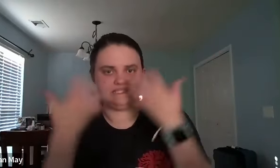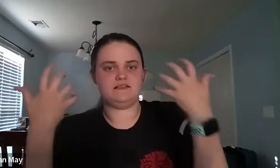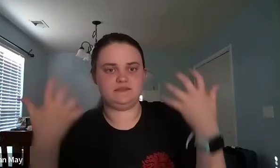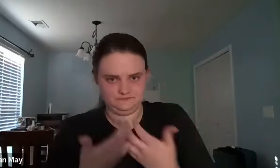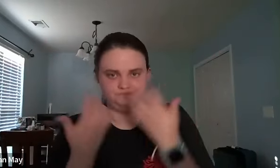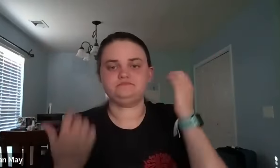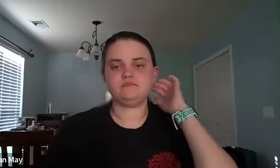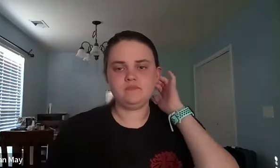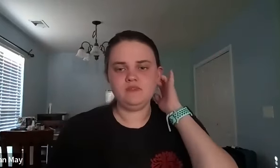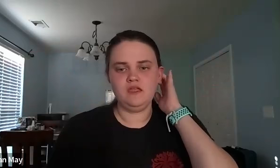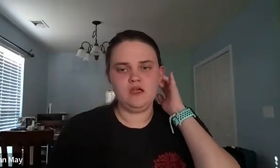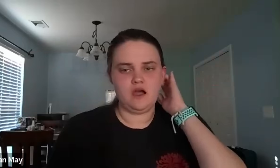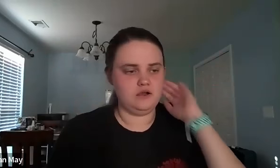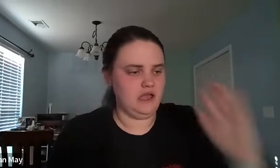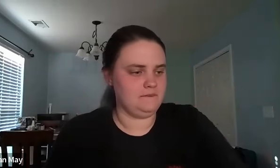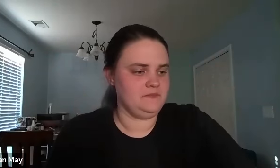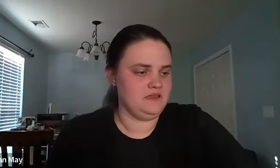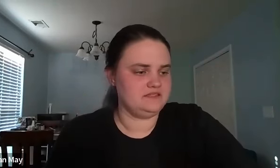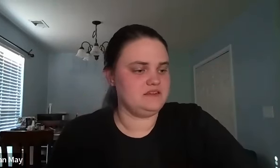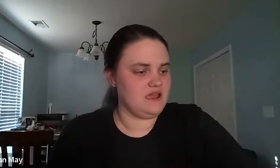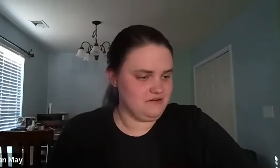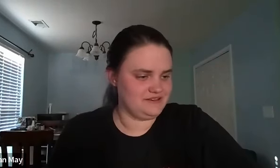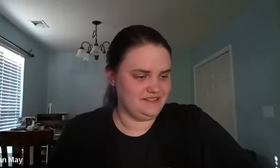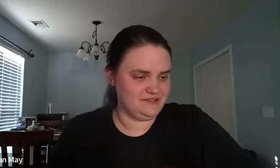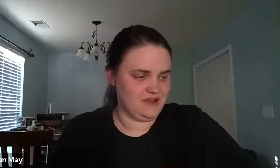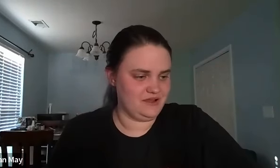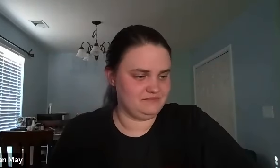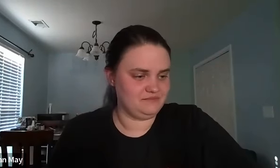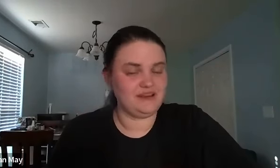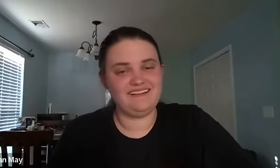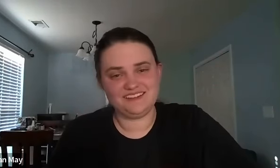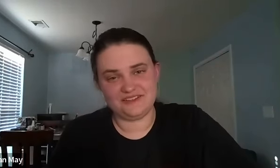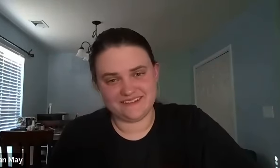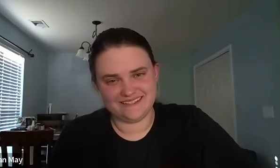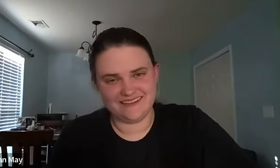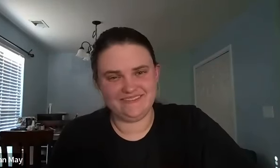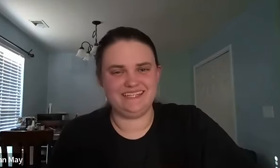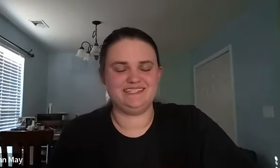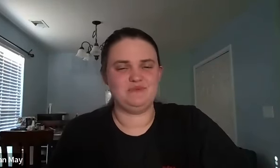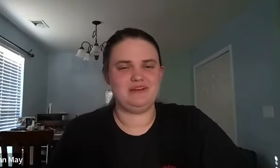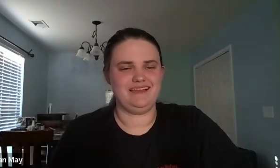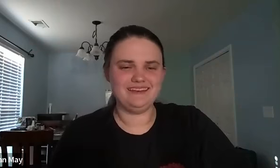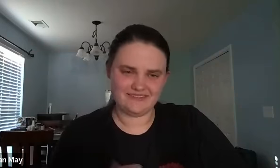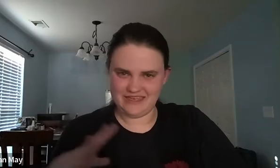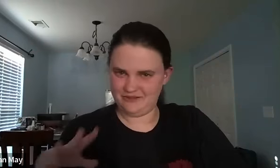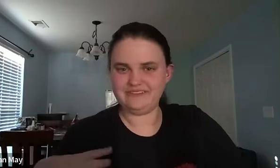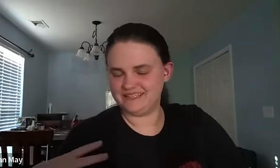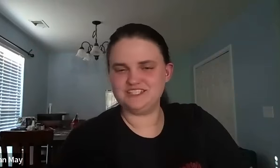salad. Okay, so now we're on to what I like to call the fun stuff. It's the more like not the healthy, it's, you